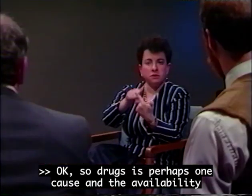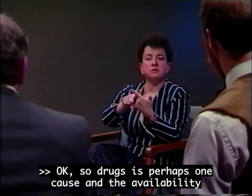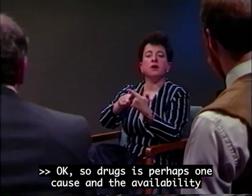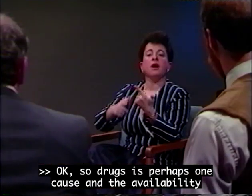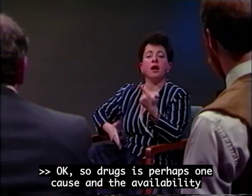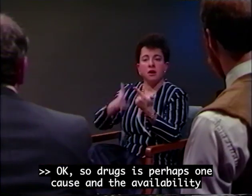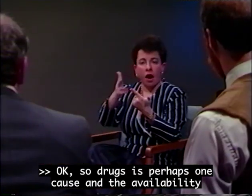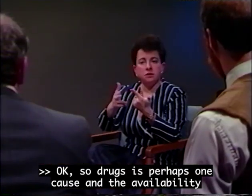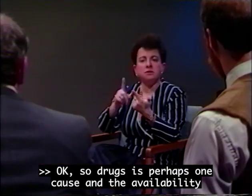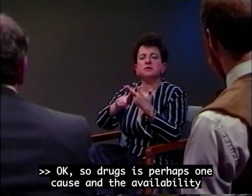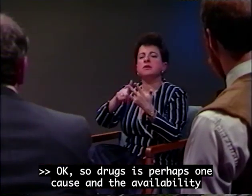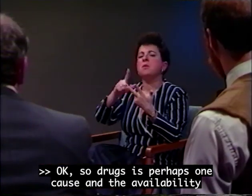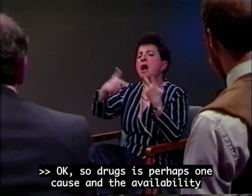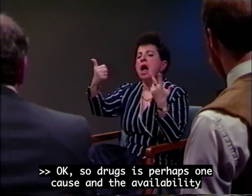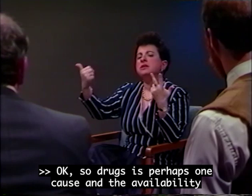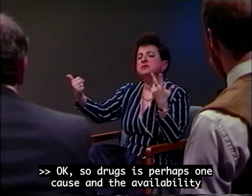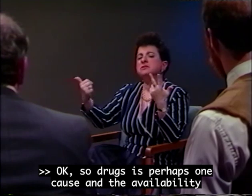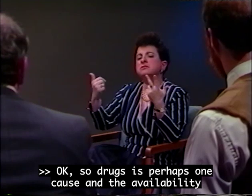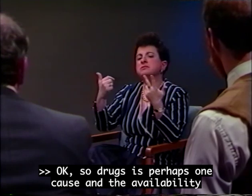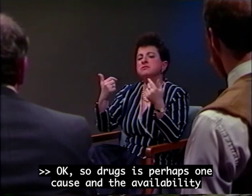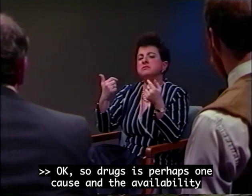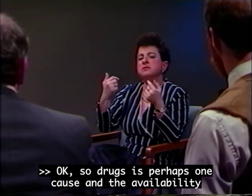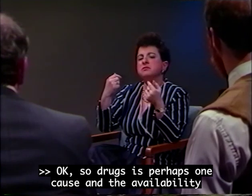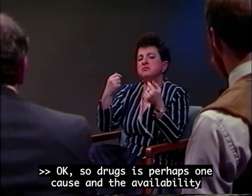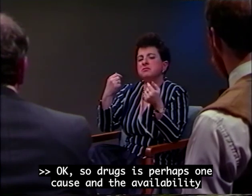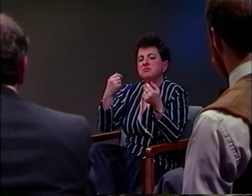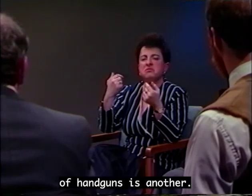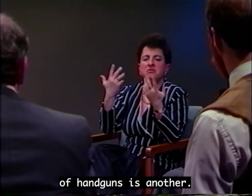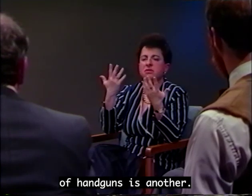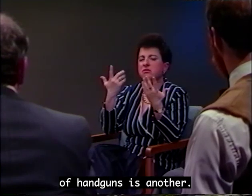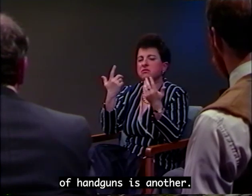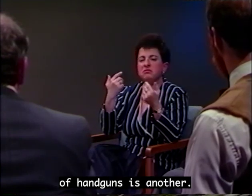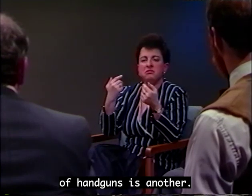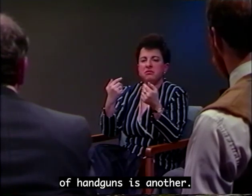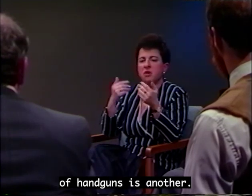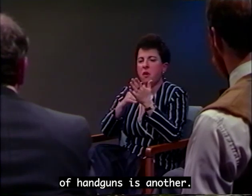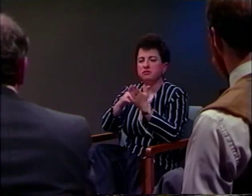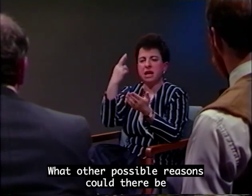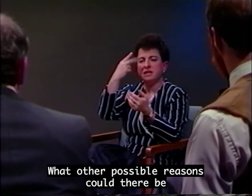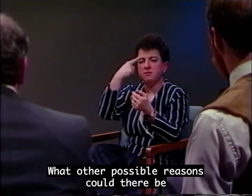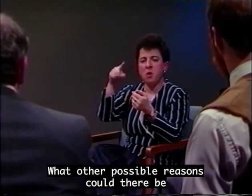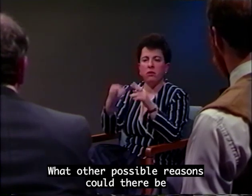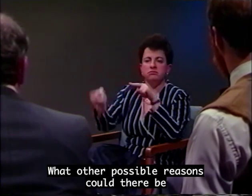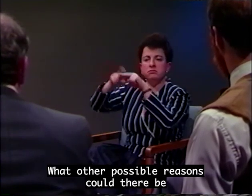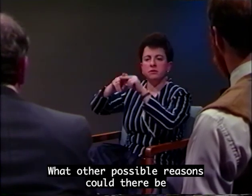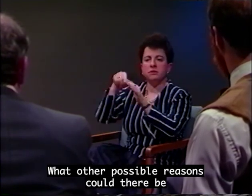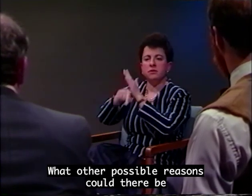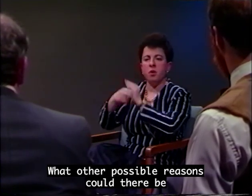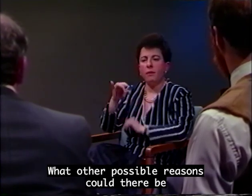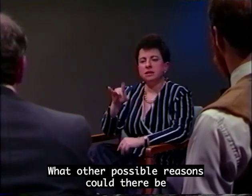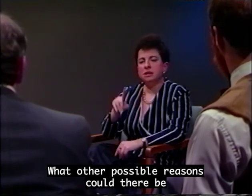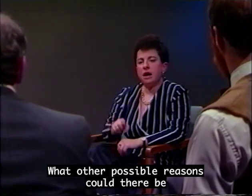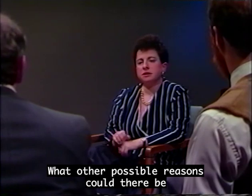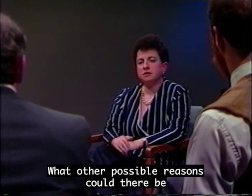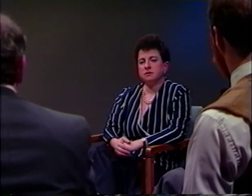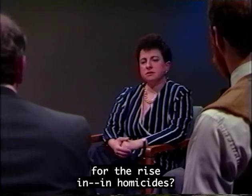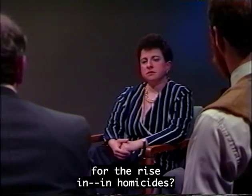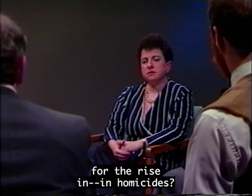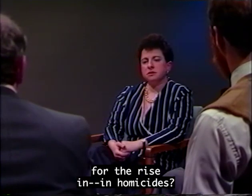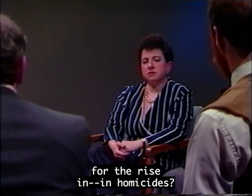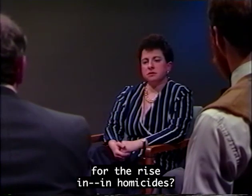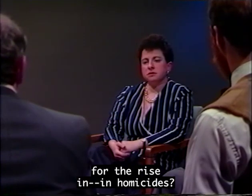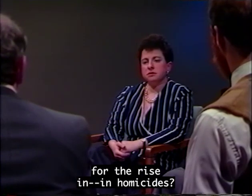Okay, so drugs is perhaps one cause and the availability of handguns is another. What other possible reasons could there